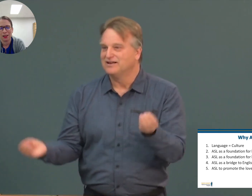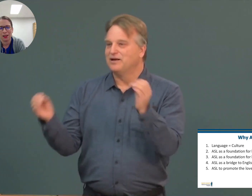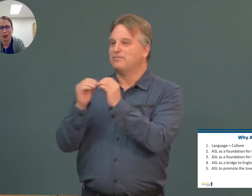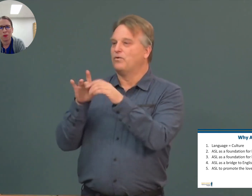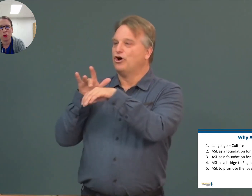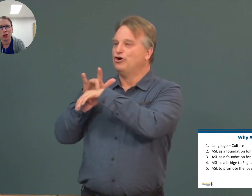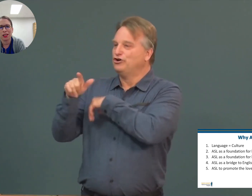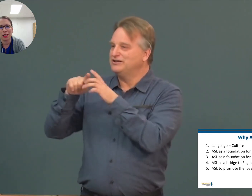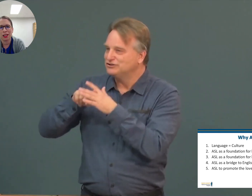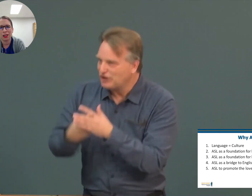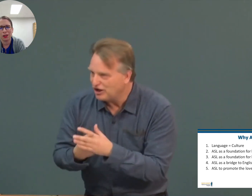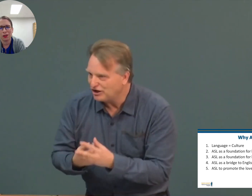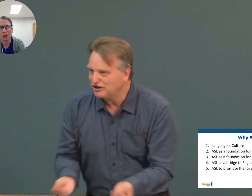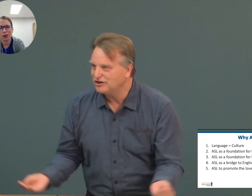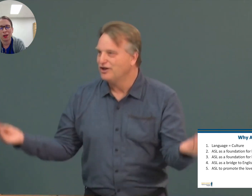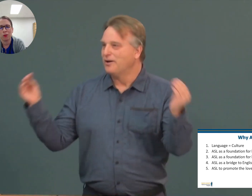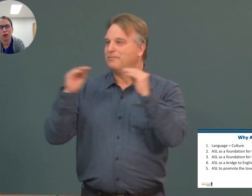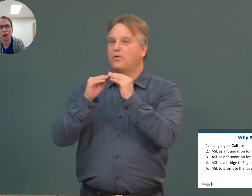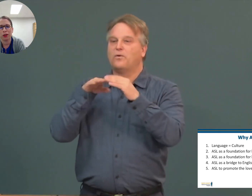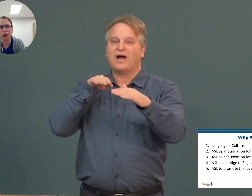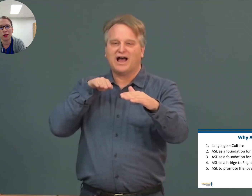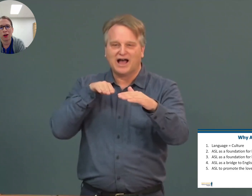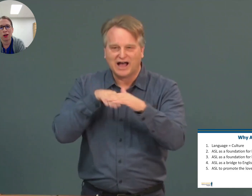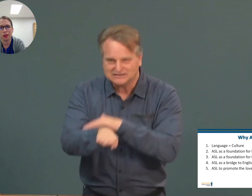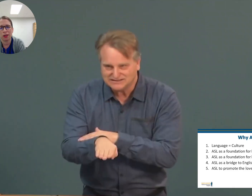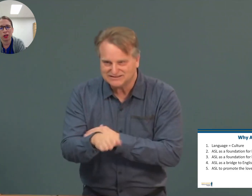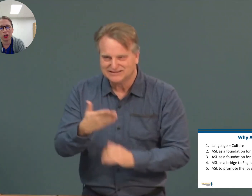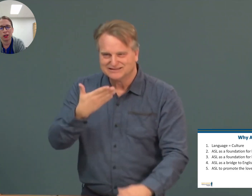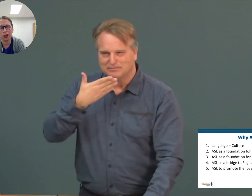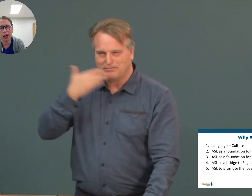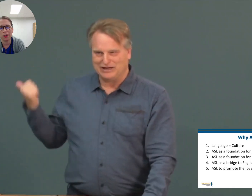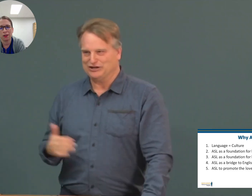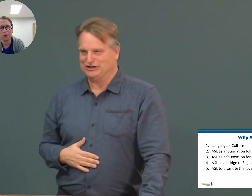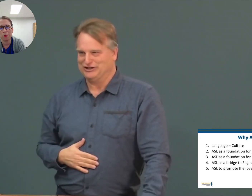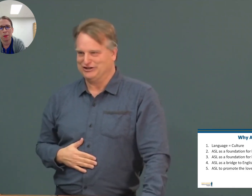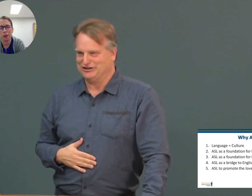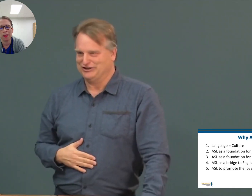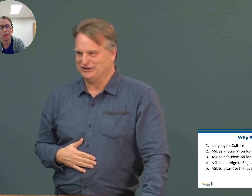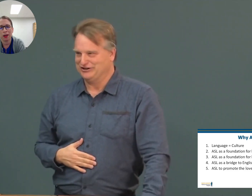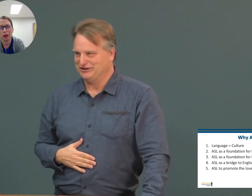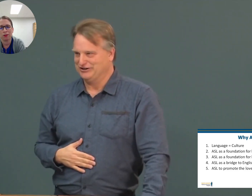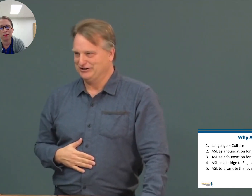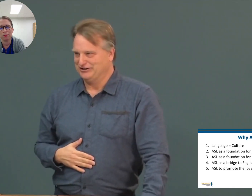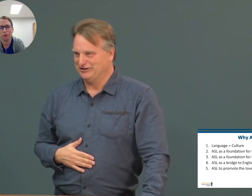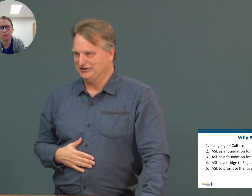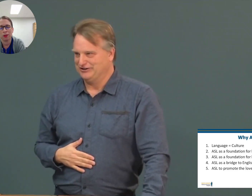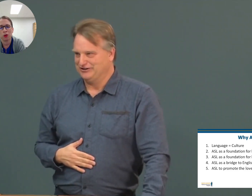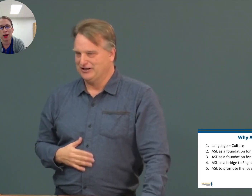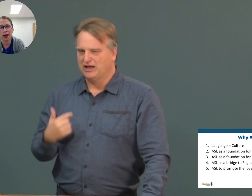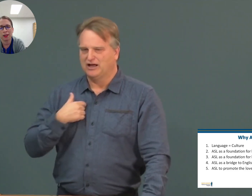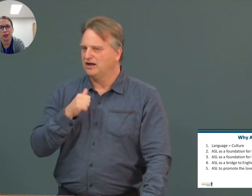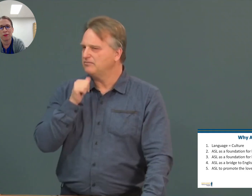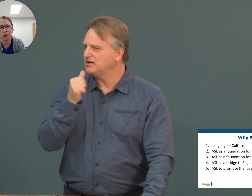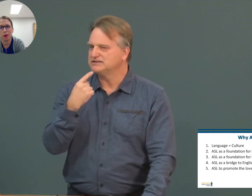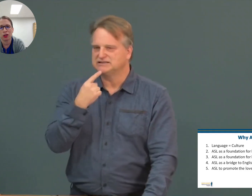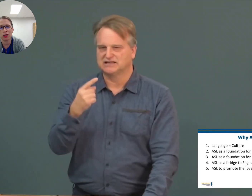the more skills and the earlier a start a deaf child has, the better. The more access to information and